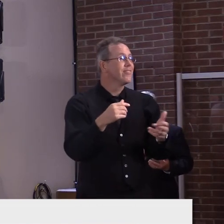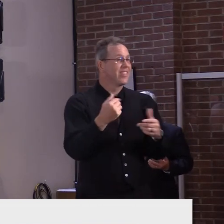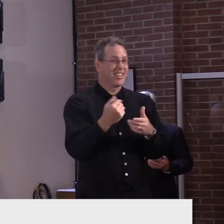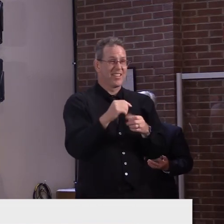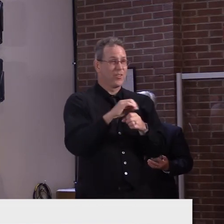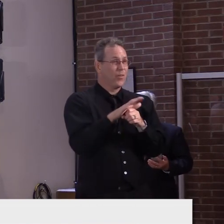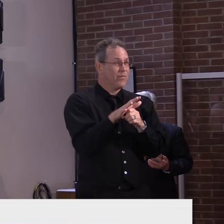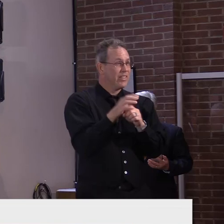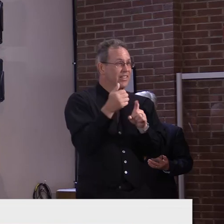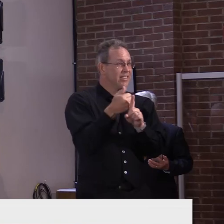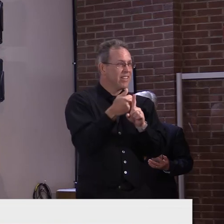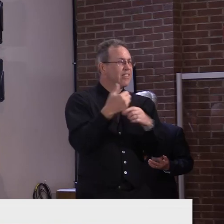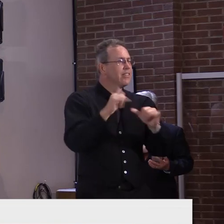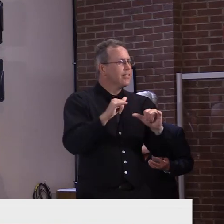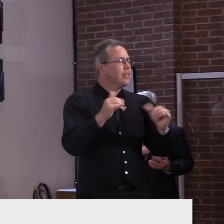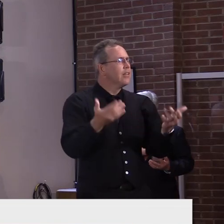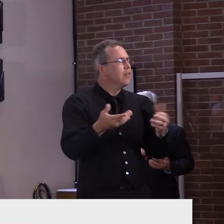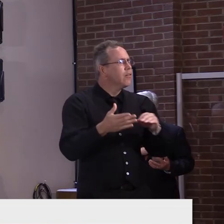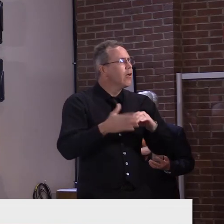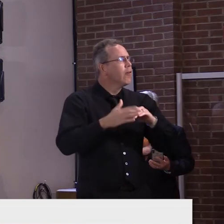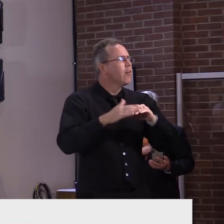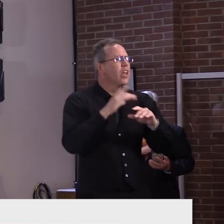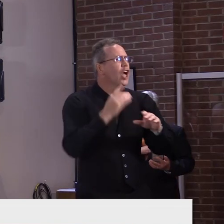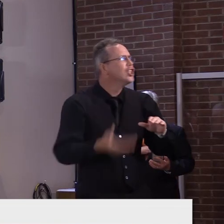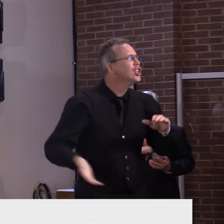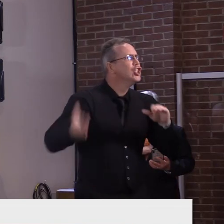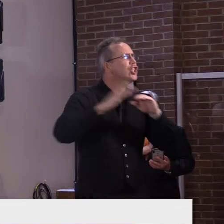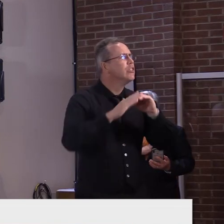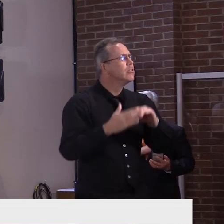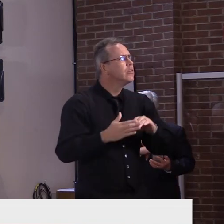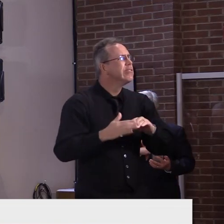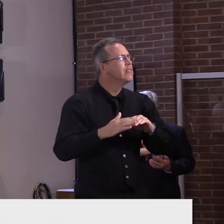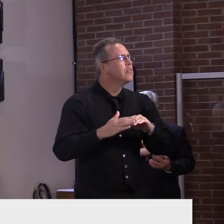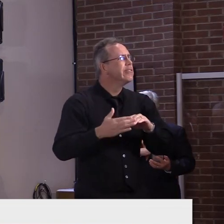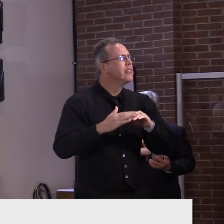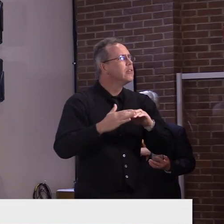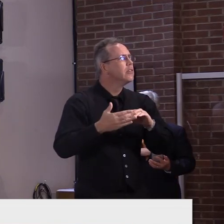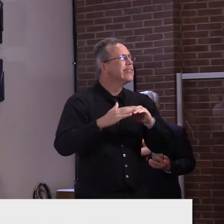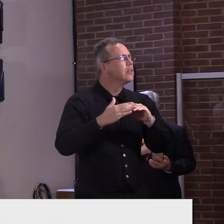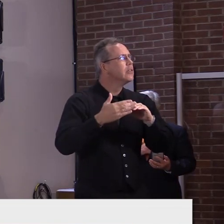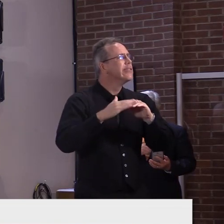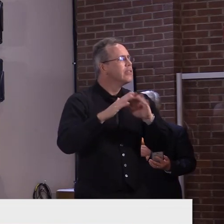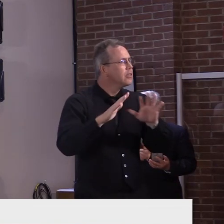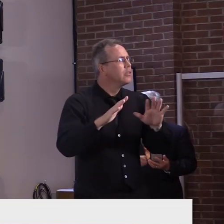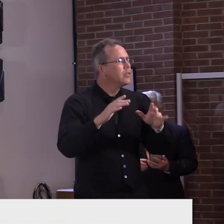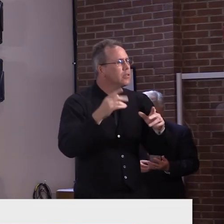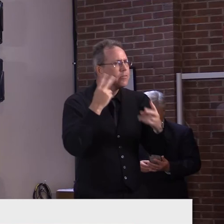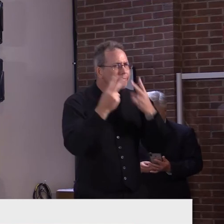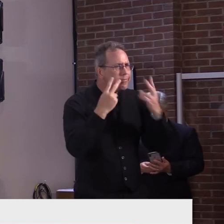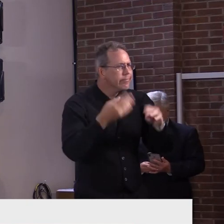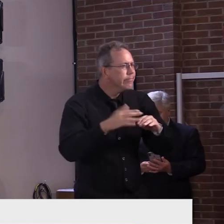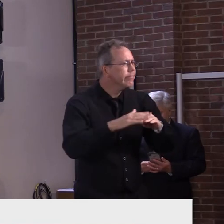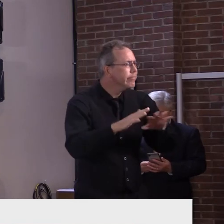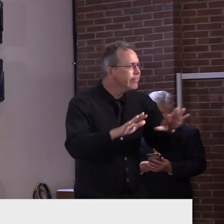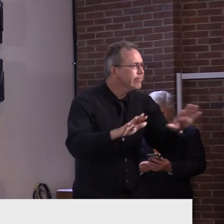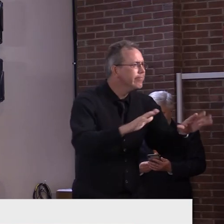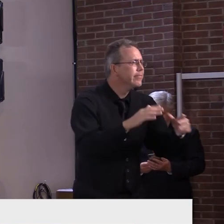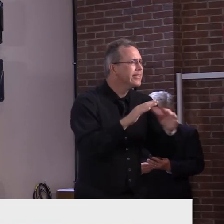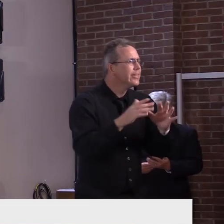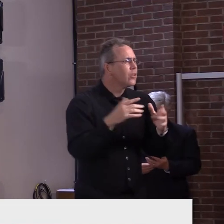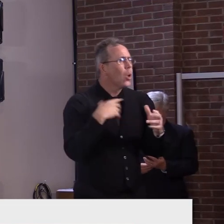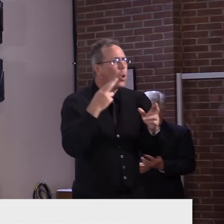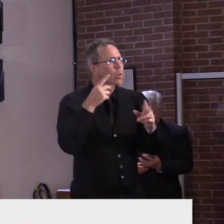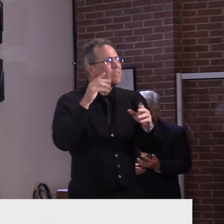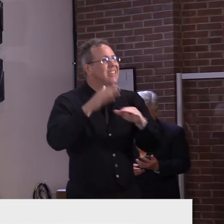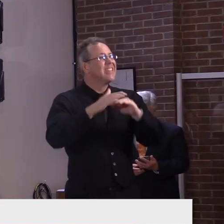leveling off, not quite plateauing, but certainly decreasing over time. So we'd love to see that continue, and if